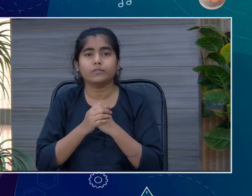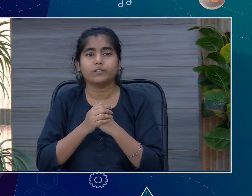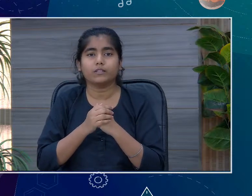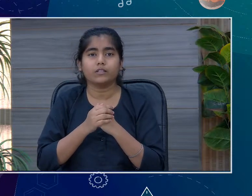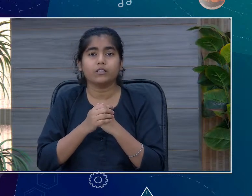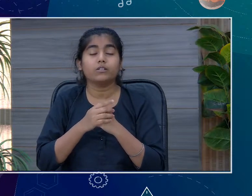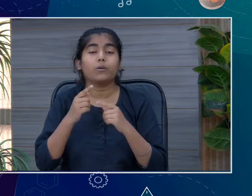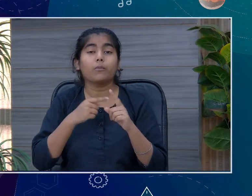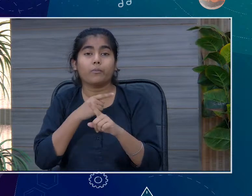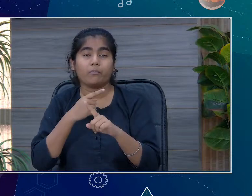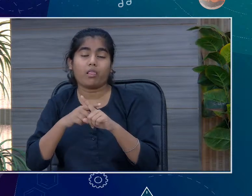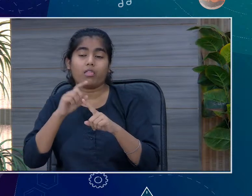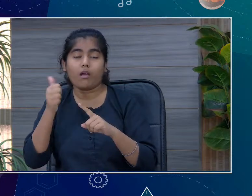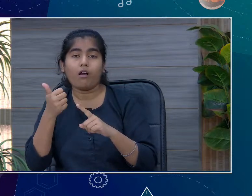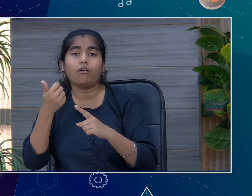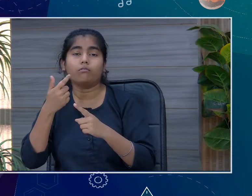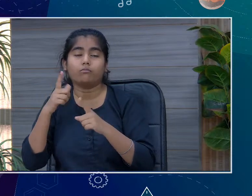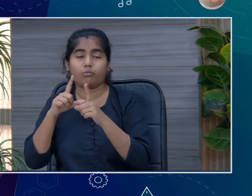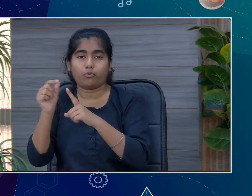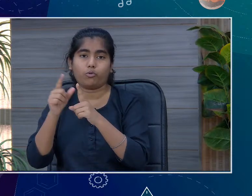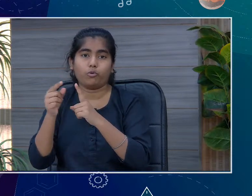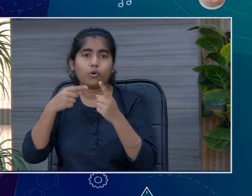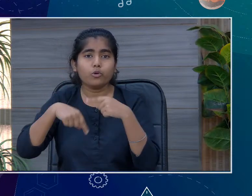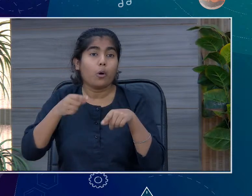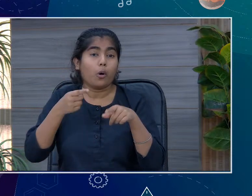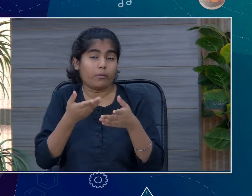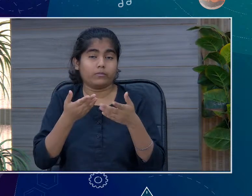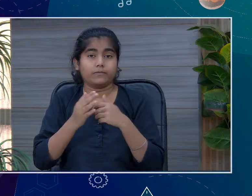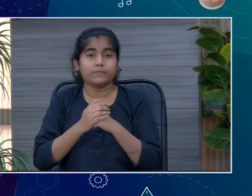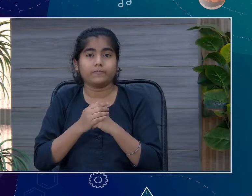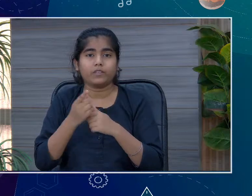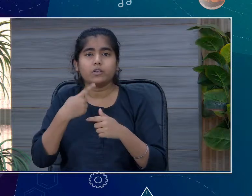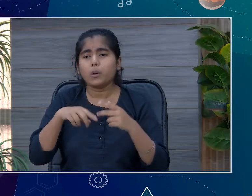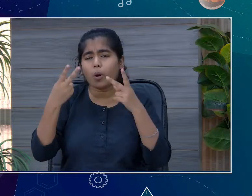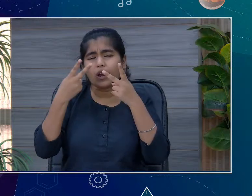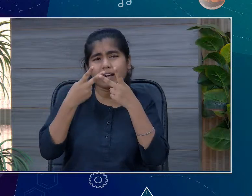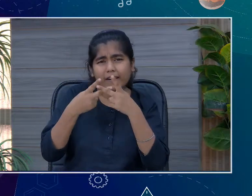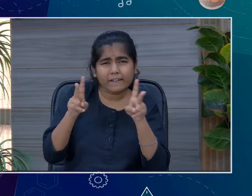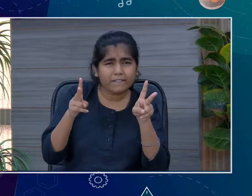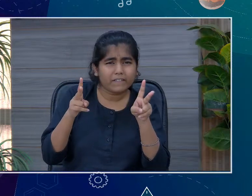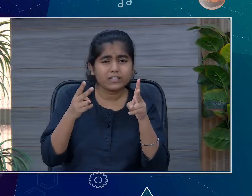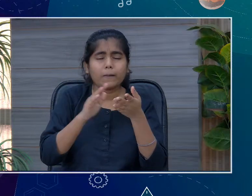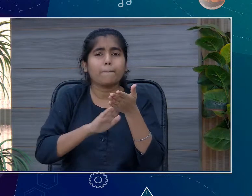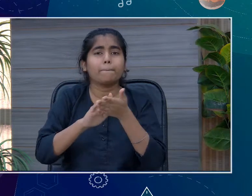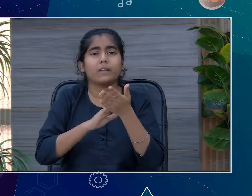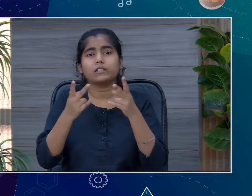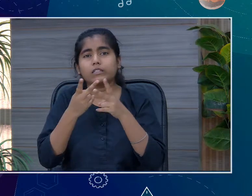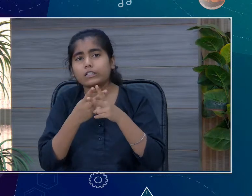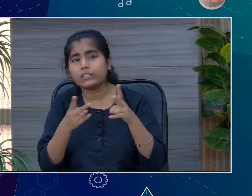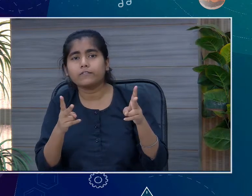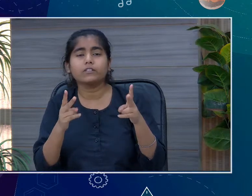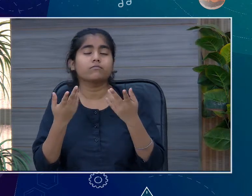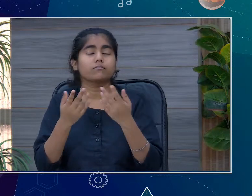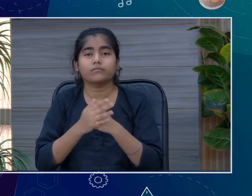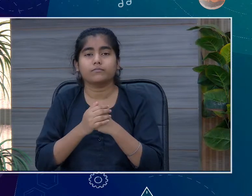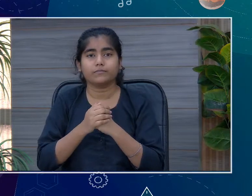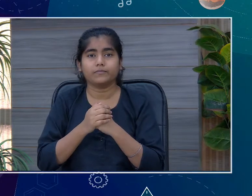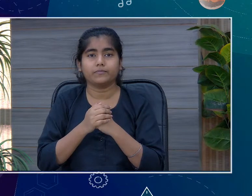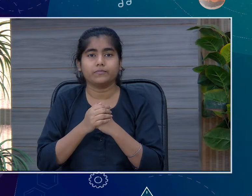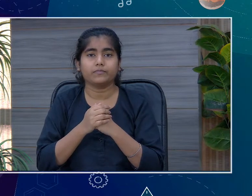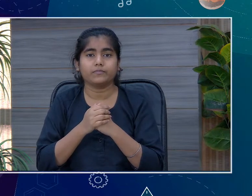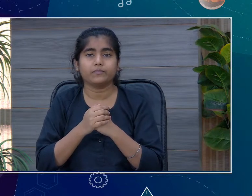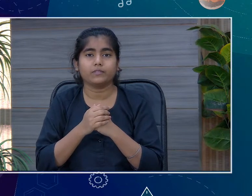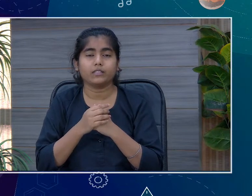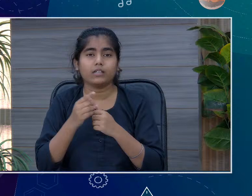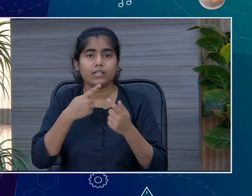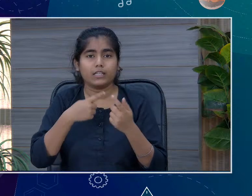other modes of communication. So given that the basic difference, because the basic difference is the absence of sound, instead we have